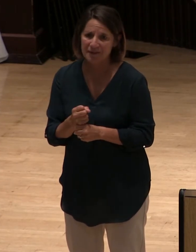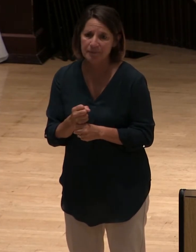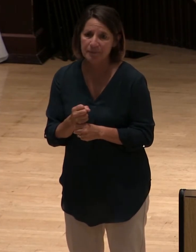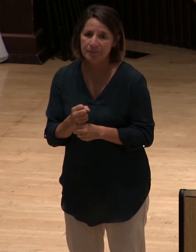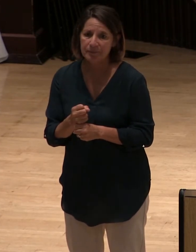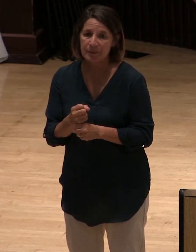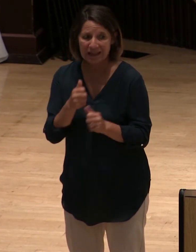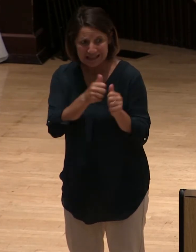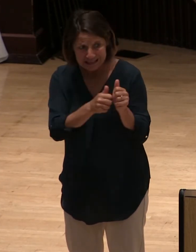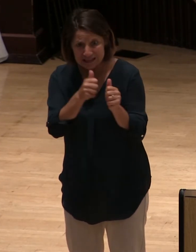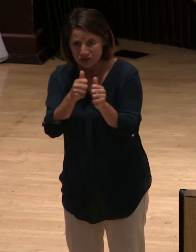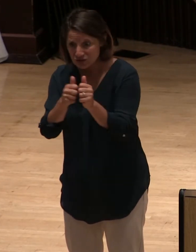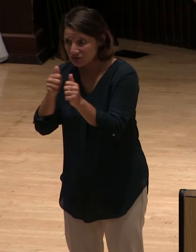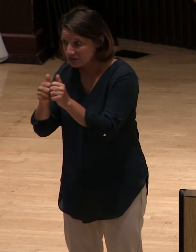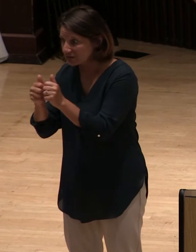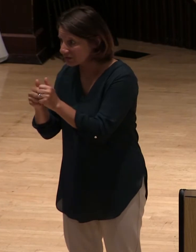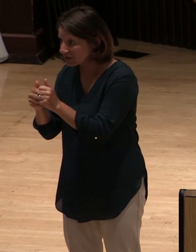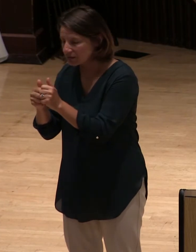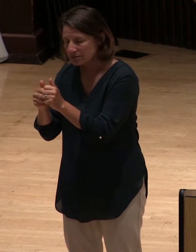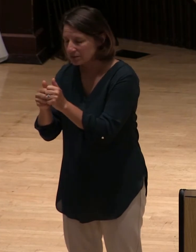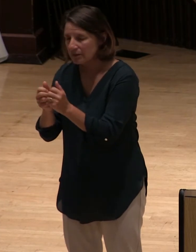You are each very, very important to me.